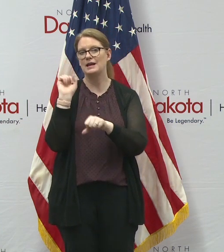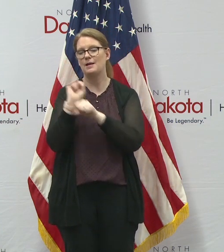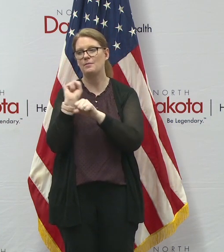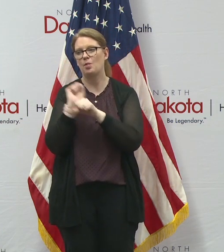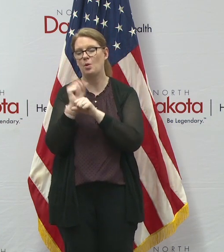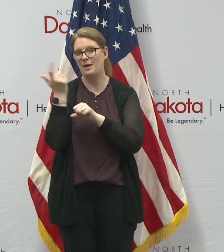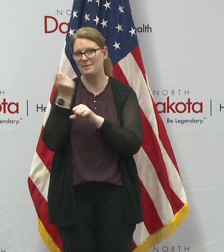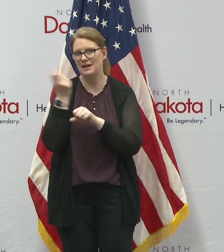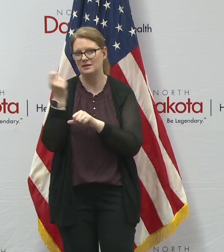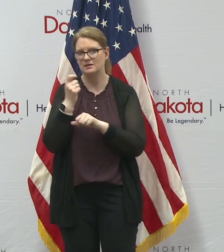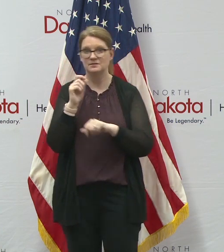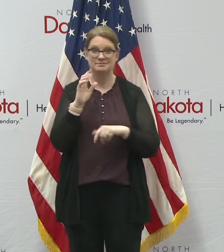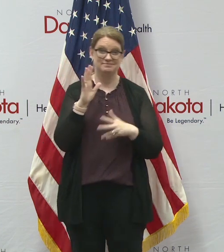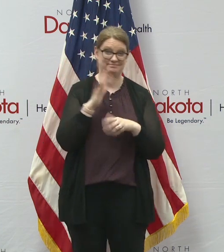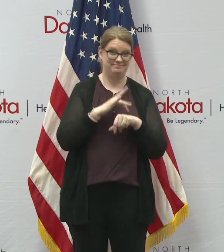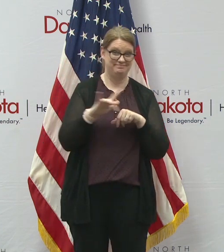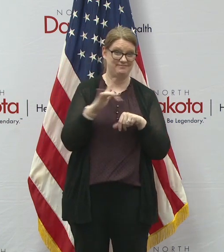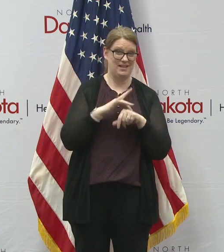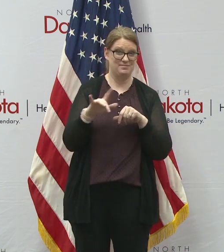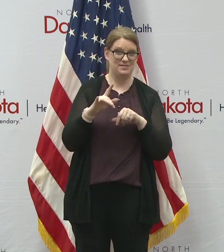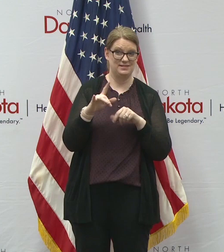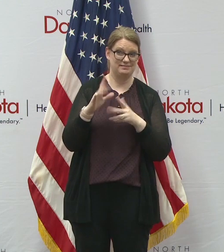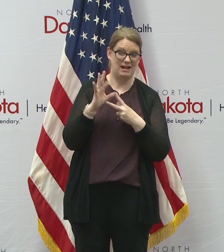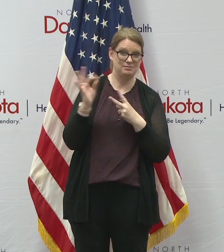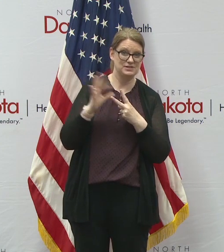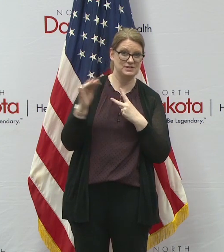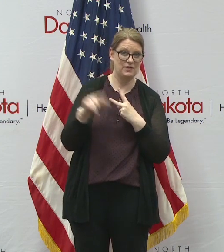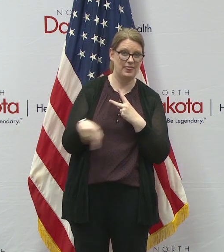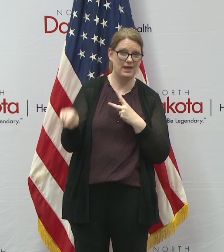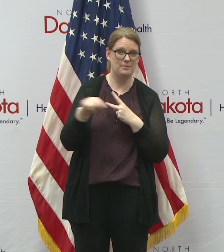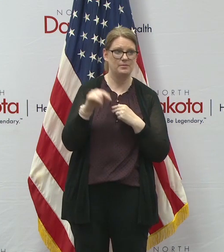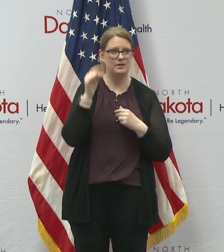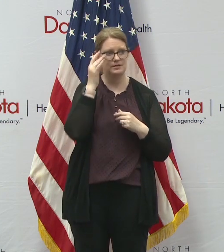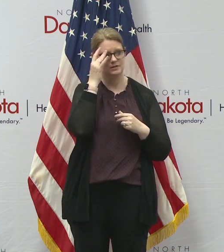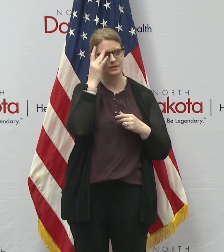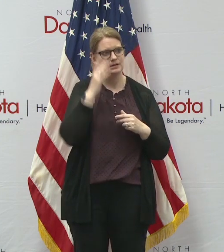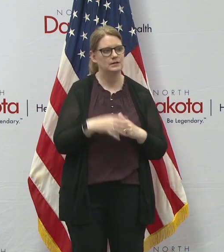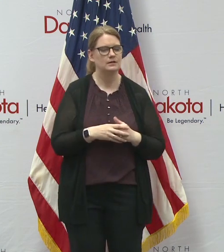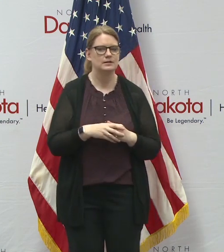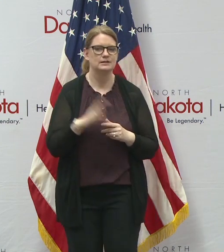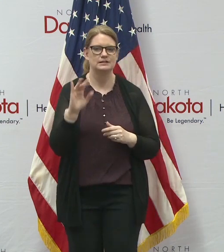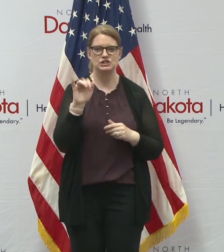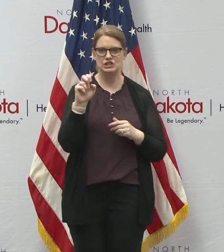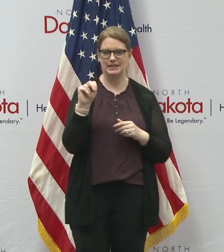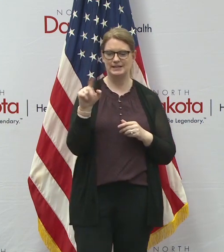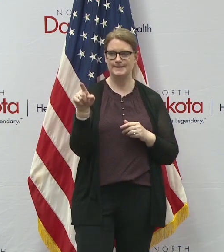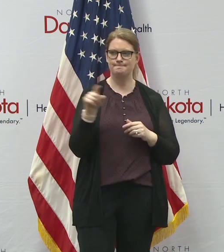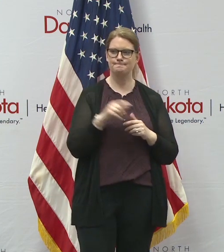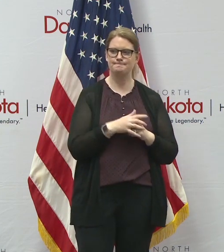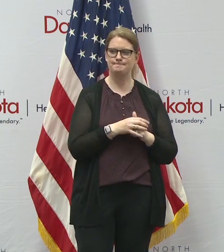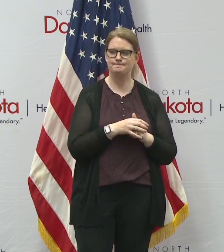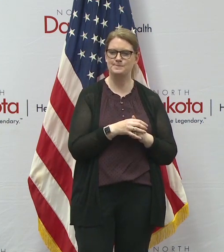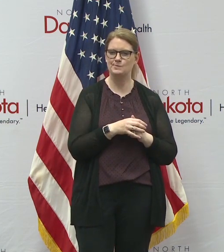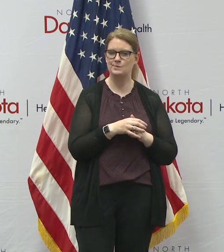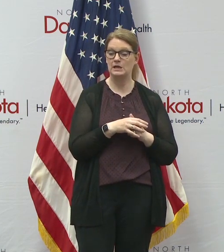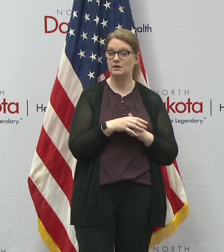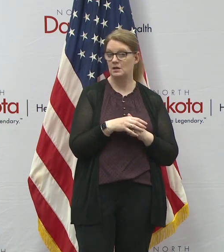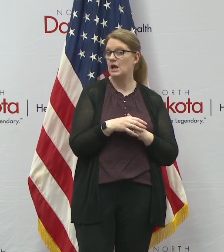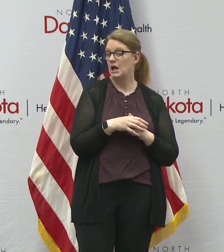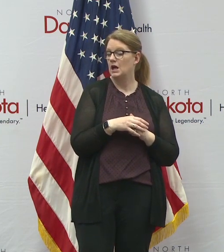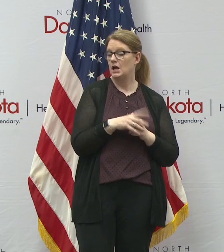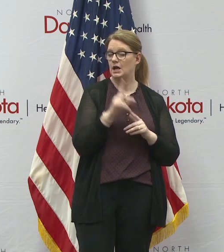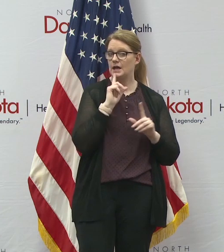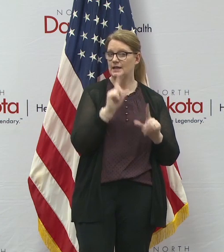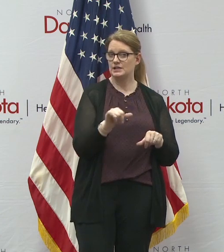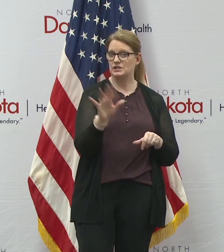programs or options available for this segment of the population? For Jean, I think the answer is yes,